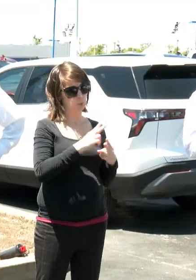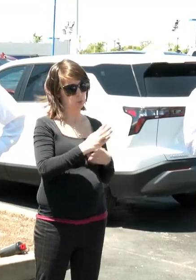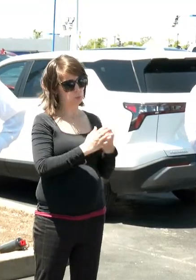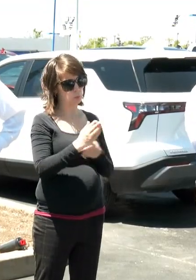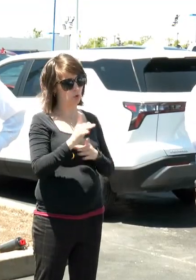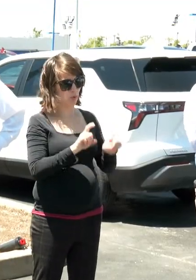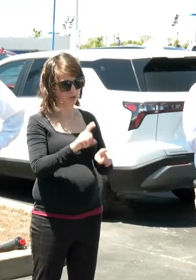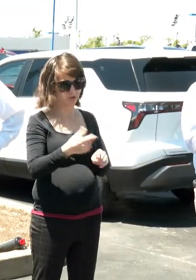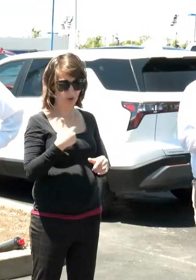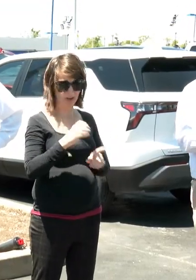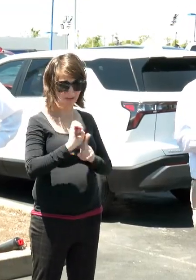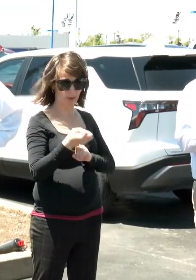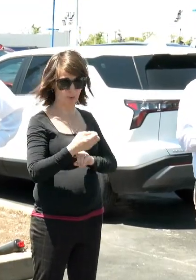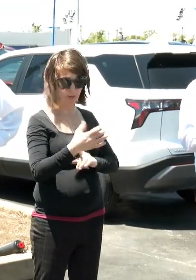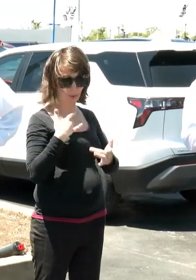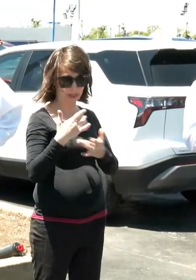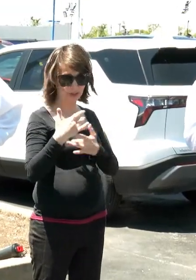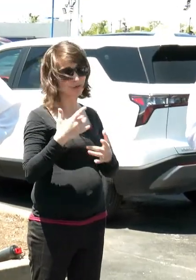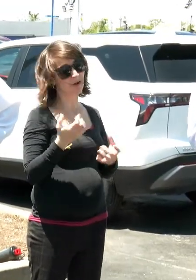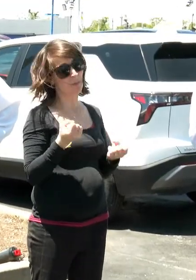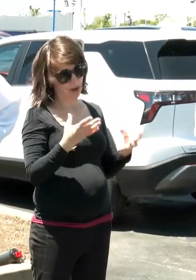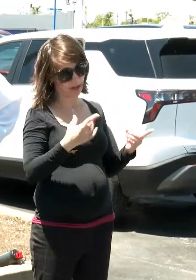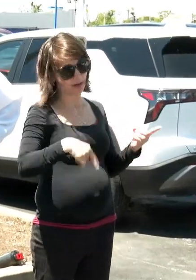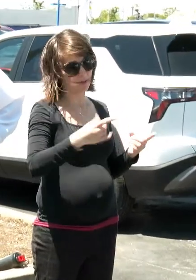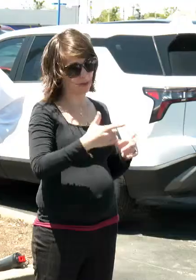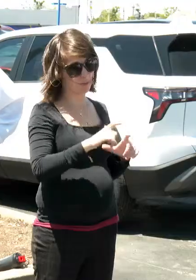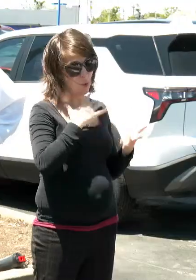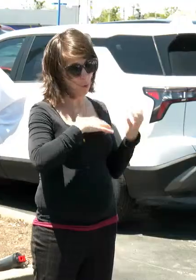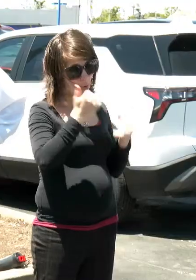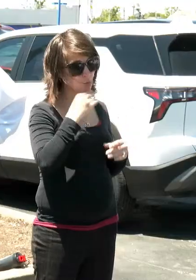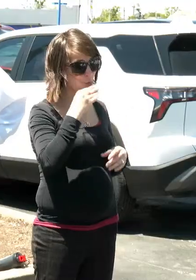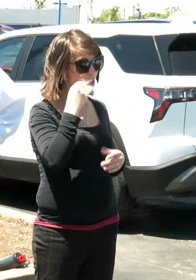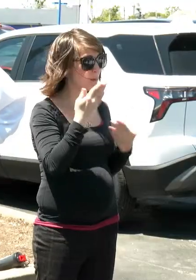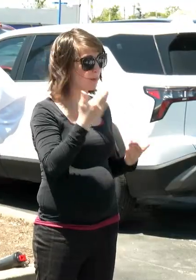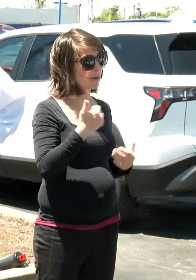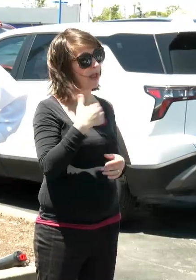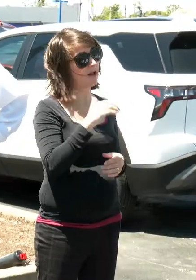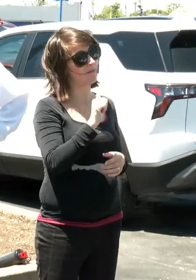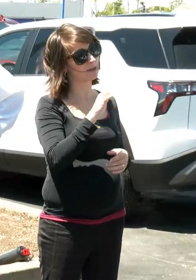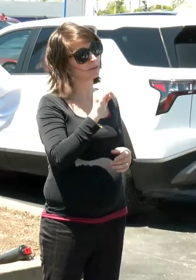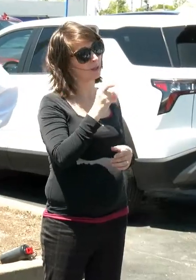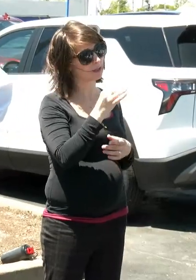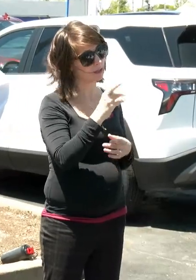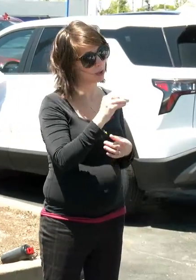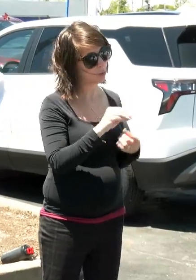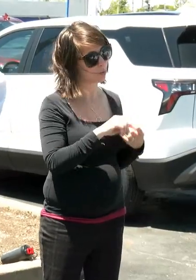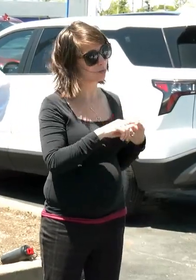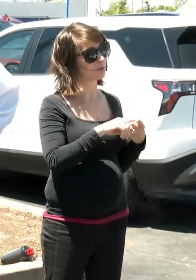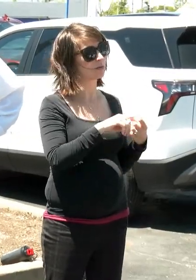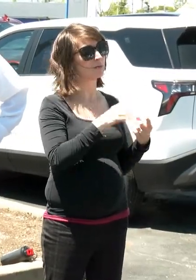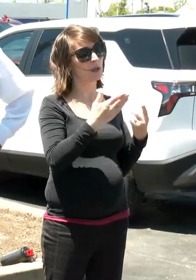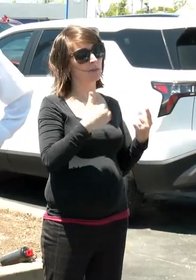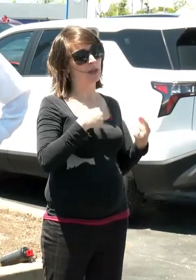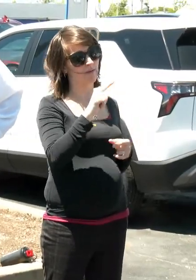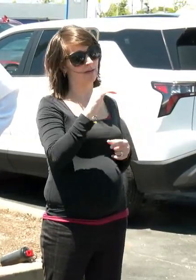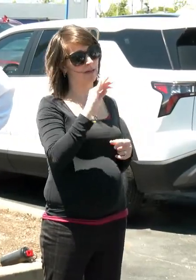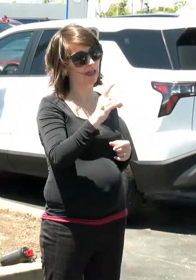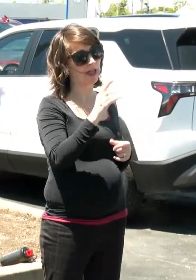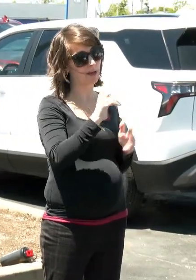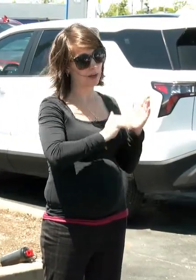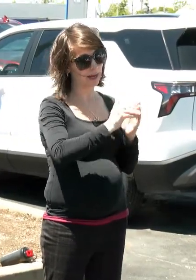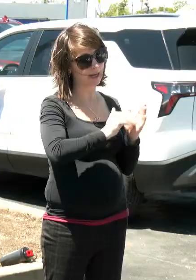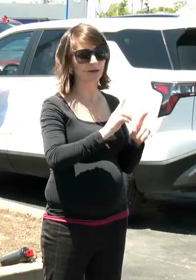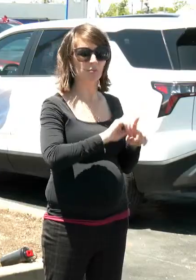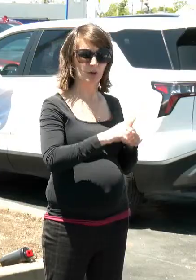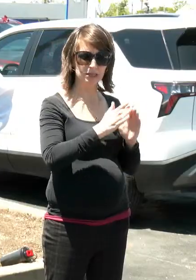environmental concerns? Obviously, a lot of these are older homes, may have asbestos, may have lead paint. And the second part of my question here is this city